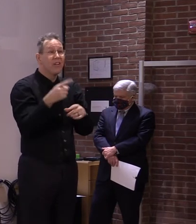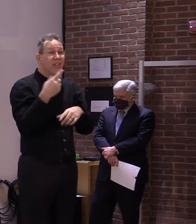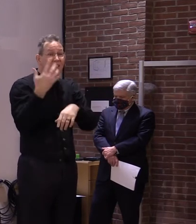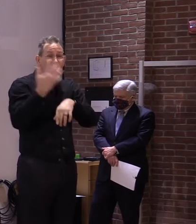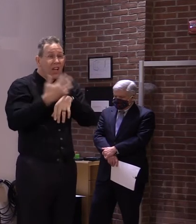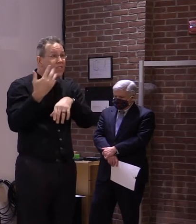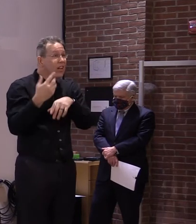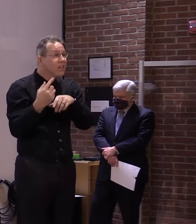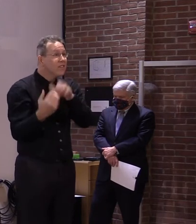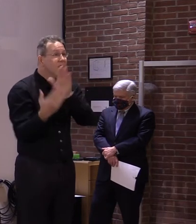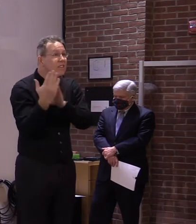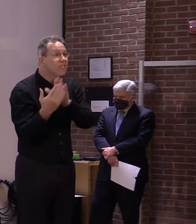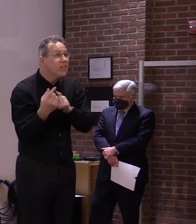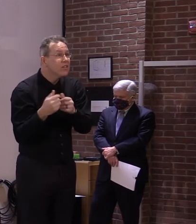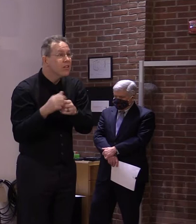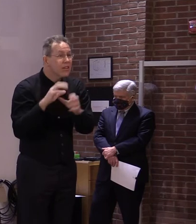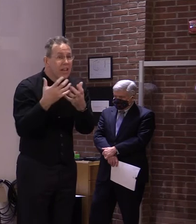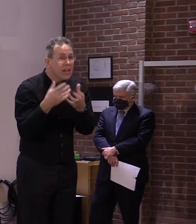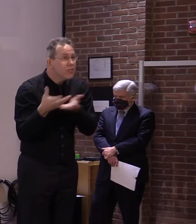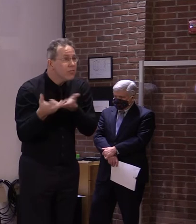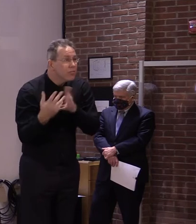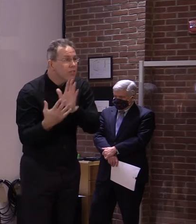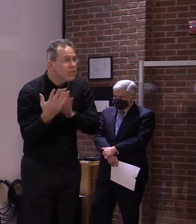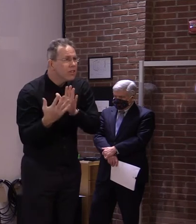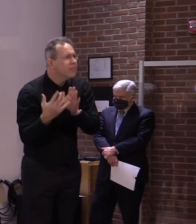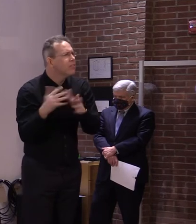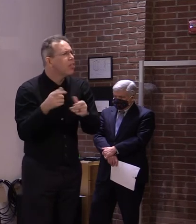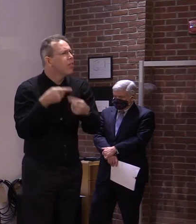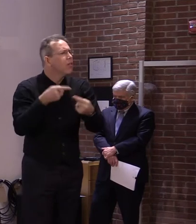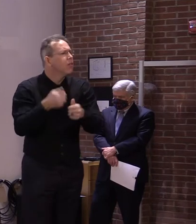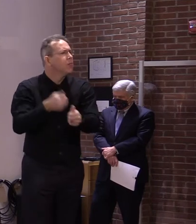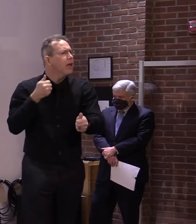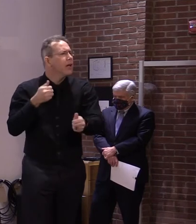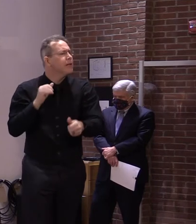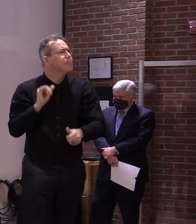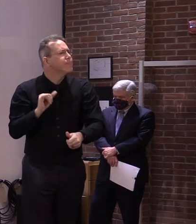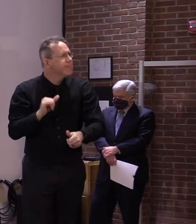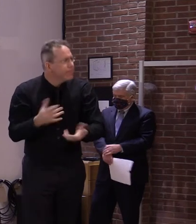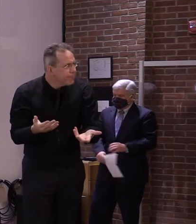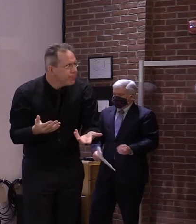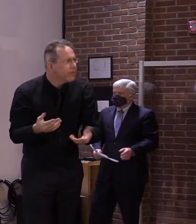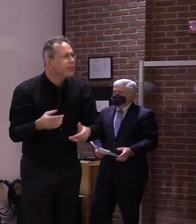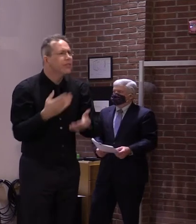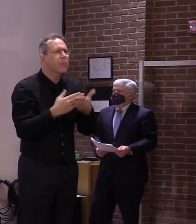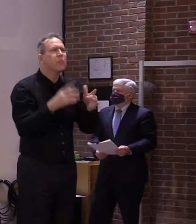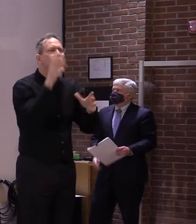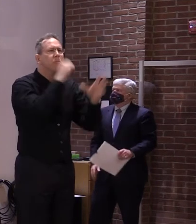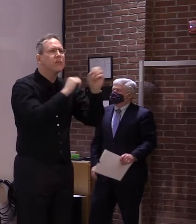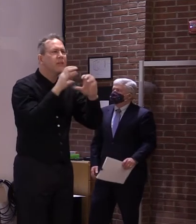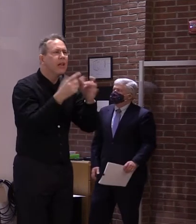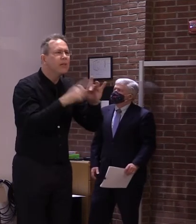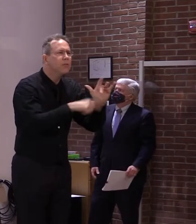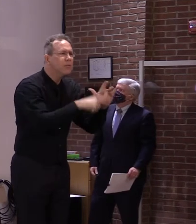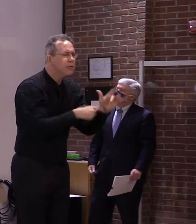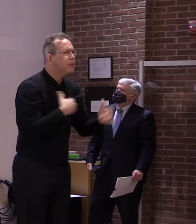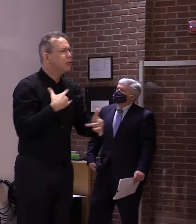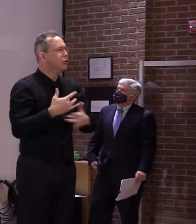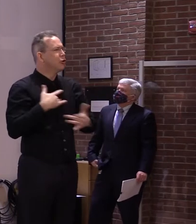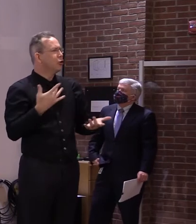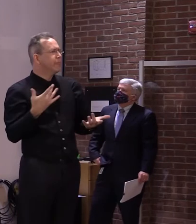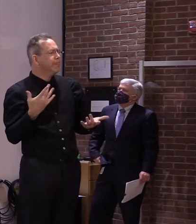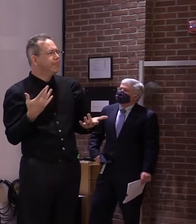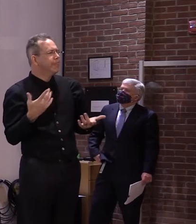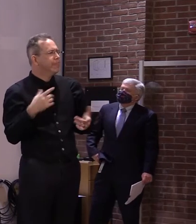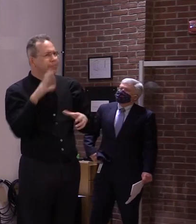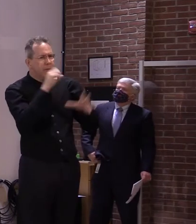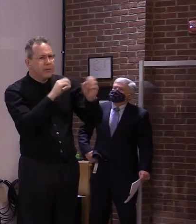close gaps from remote learning in the spring absenteeism this year is a huge concern and it's hard to even consider a truancy when there are so many